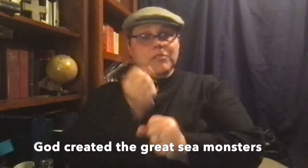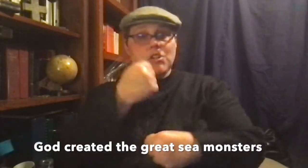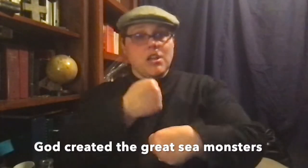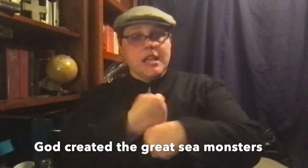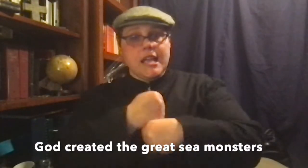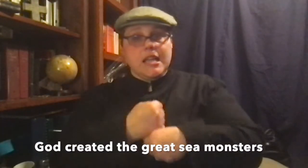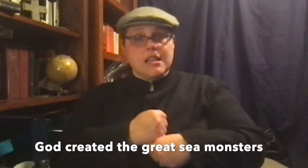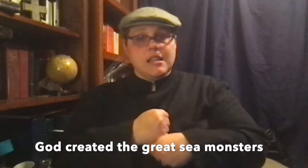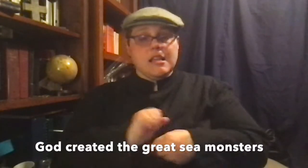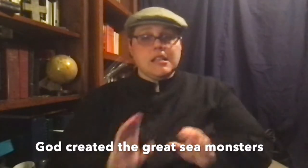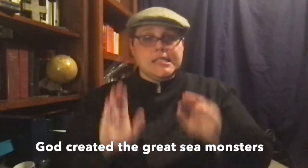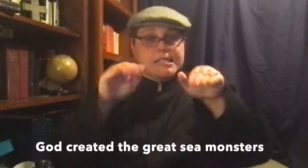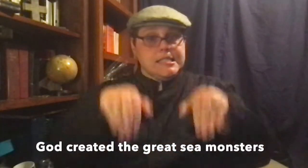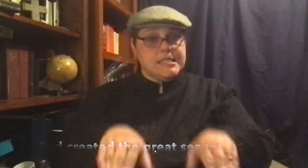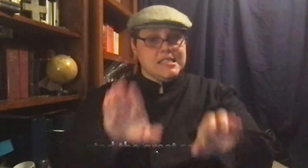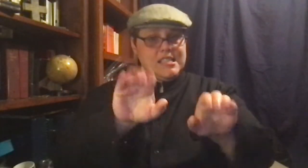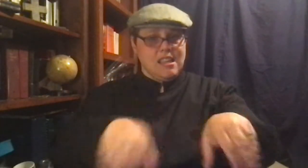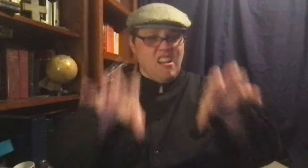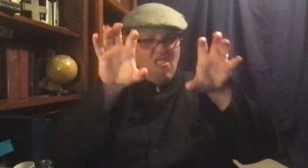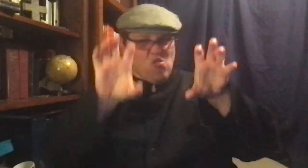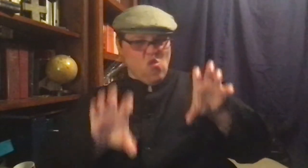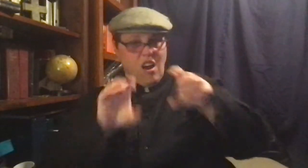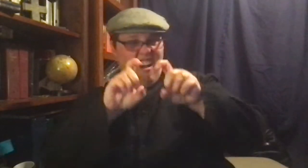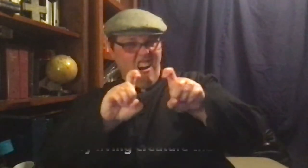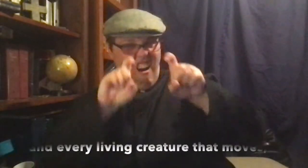So God created the great sea monster